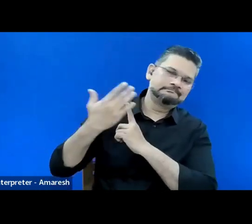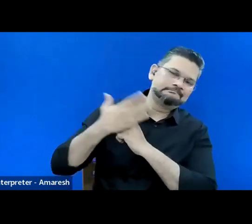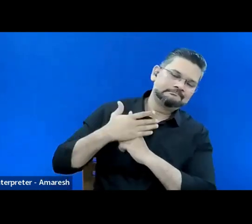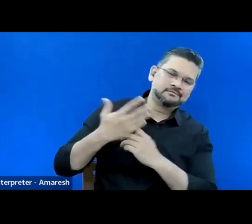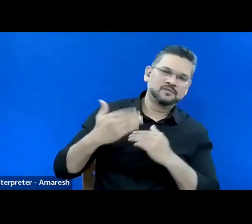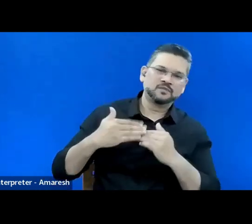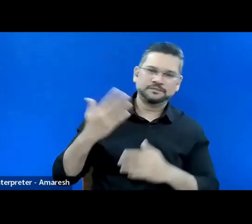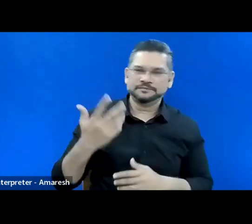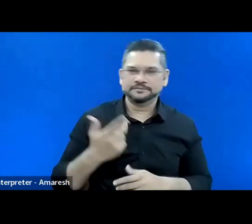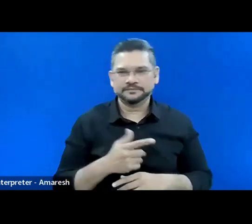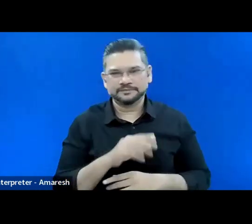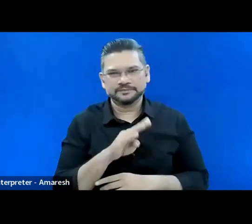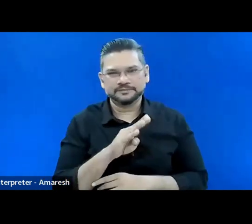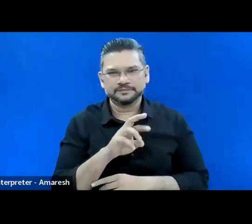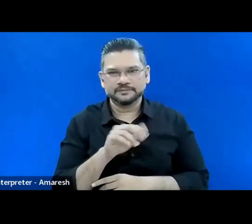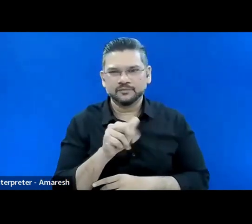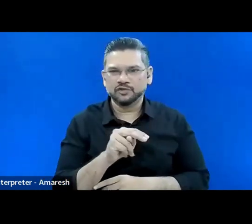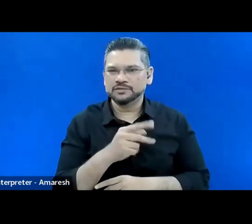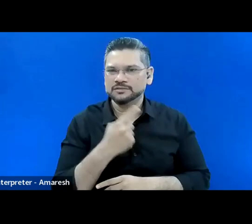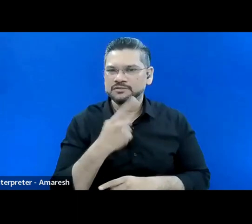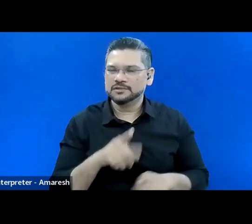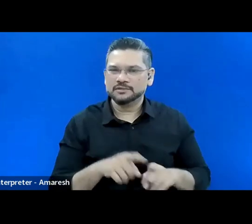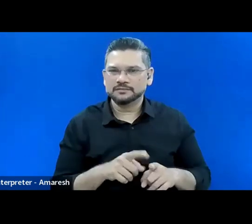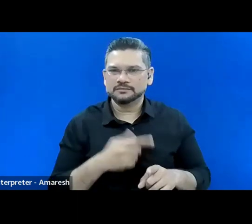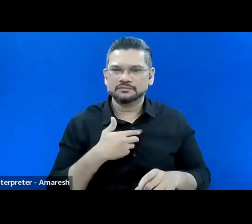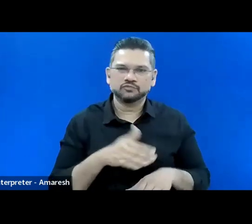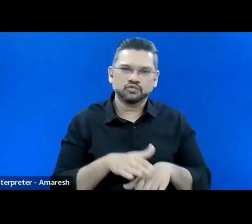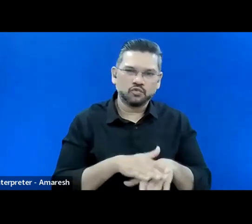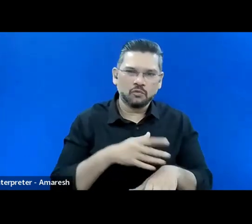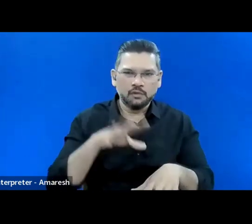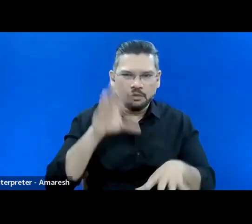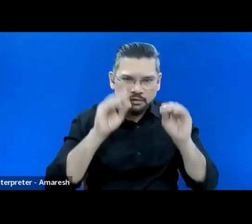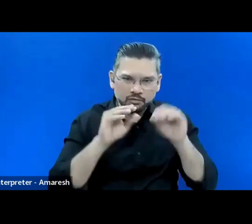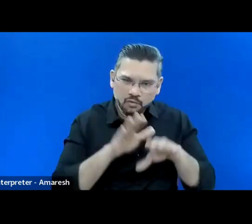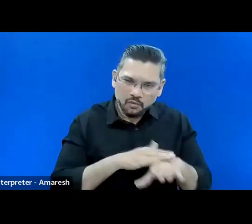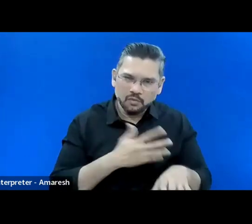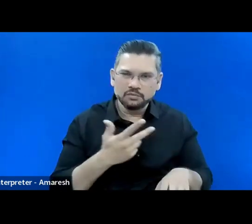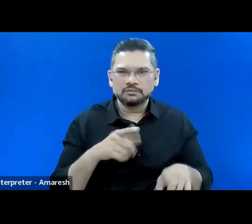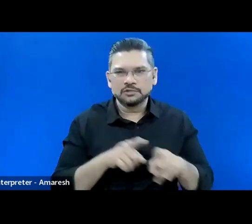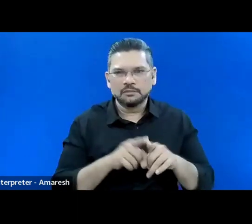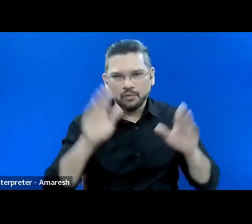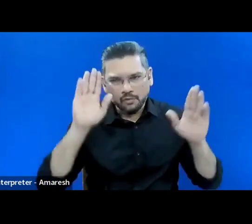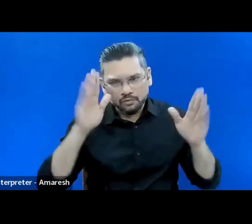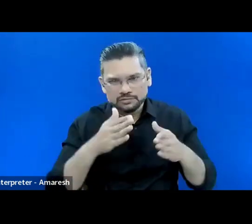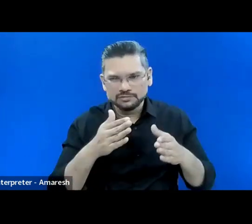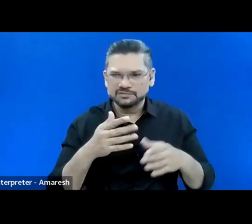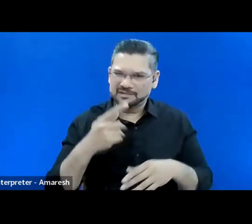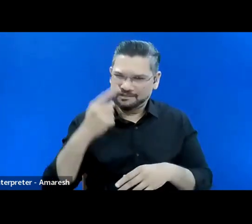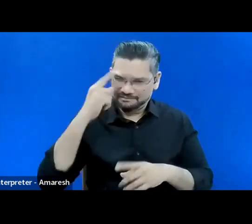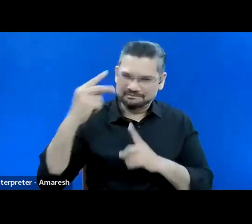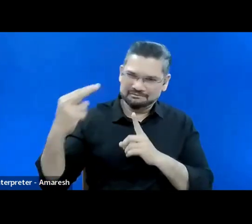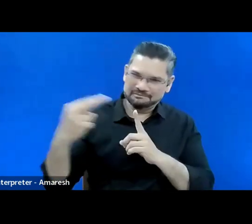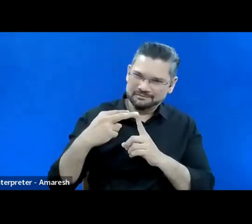and rather than asking us what support we need to be educated, they tell us